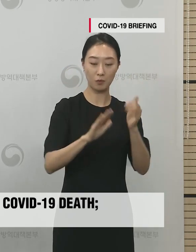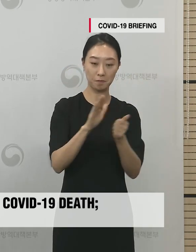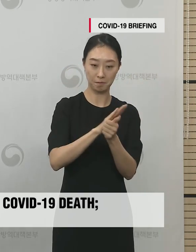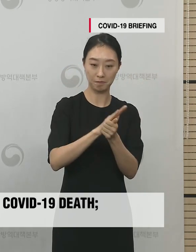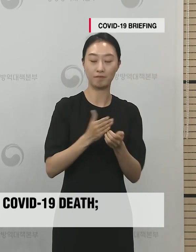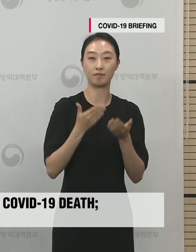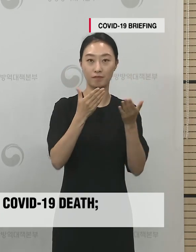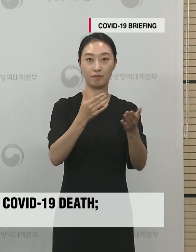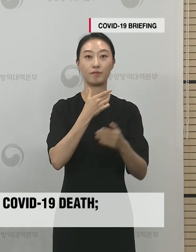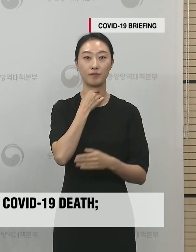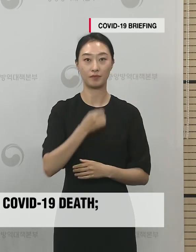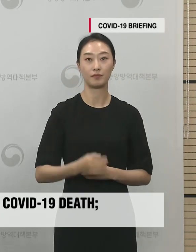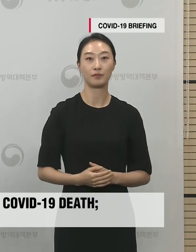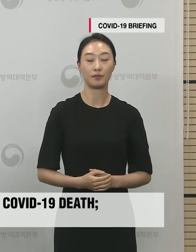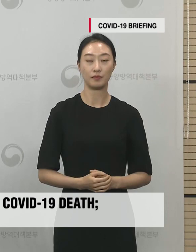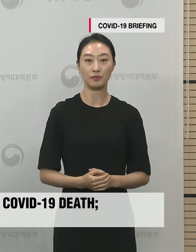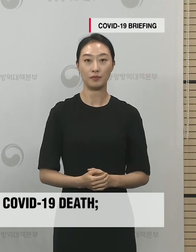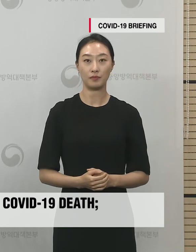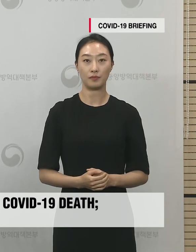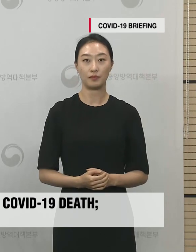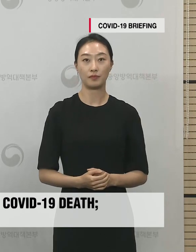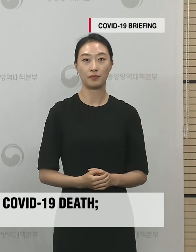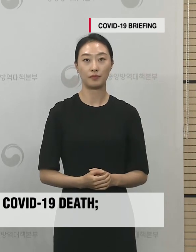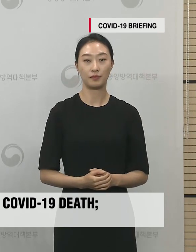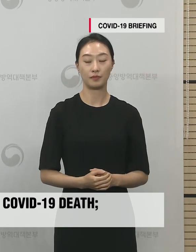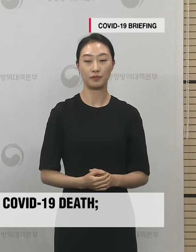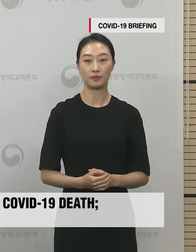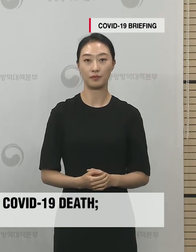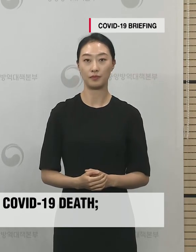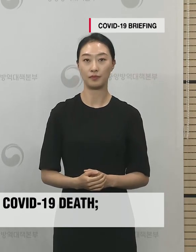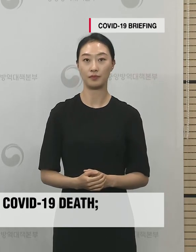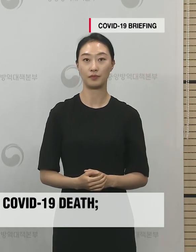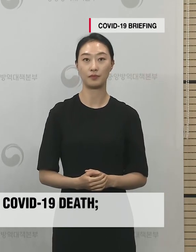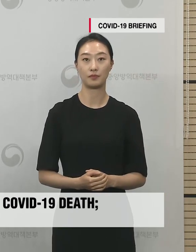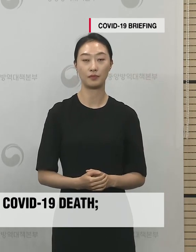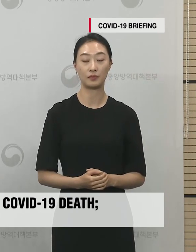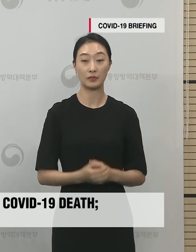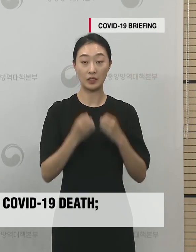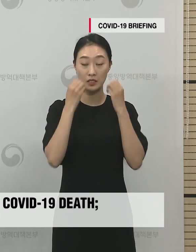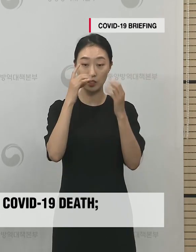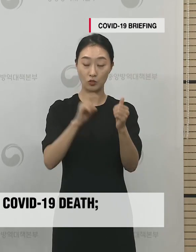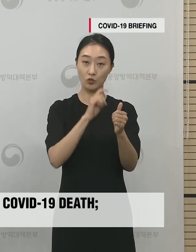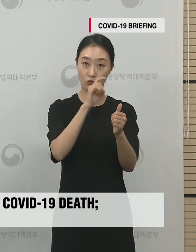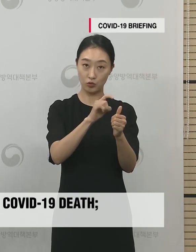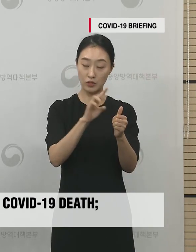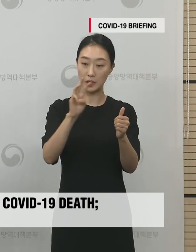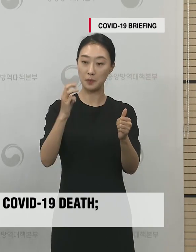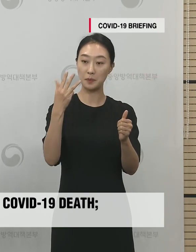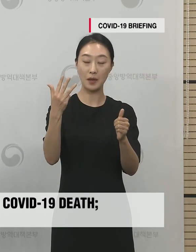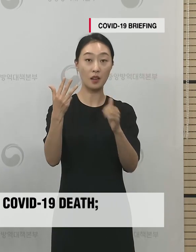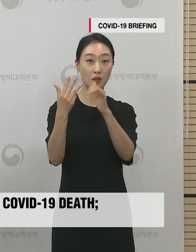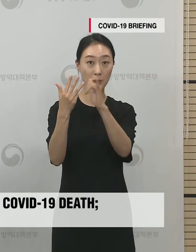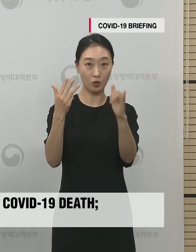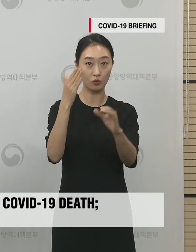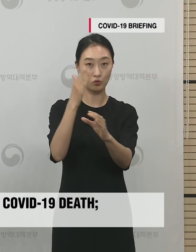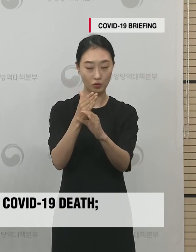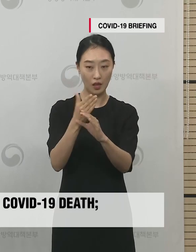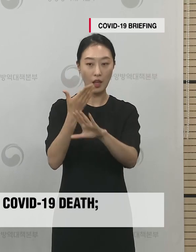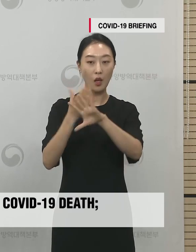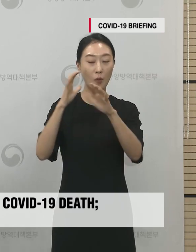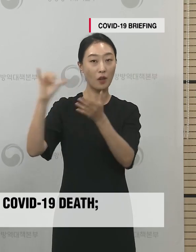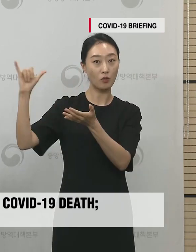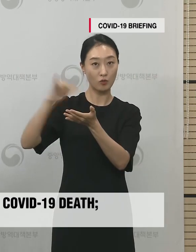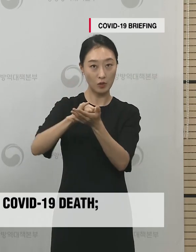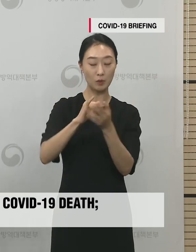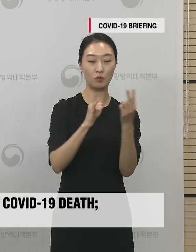2.63%. I extend my deepest condolences to the deceased and the members of the bereaved family. We have